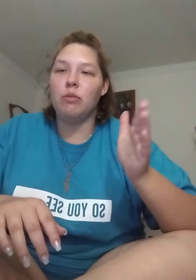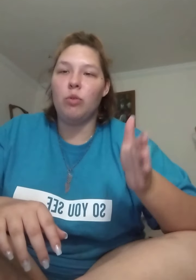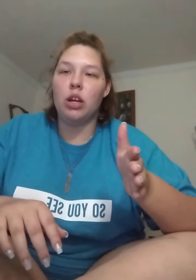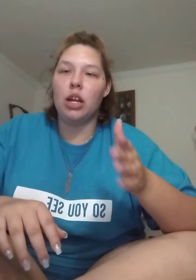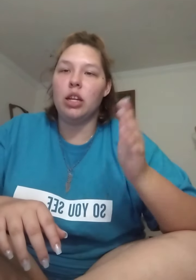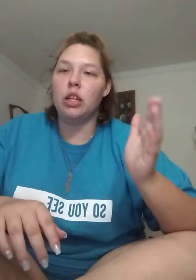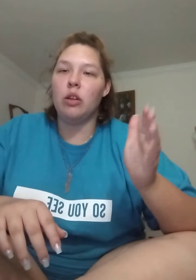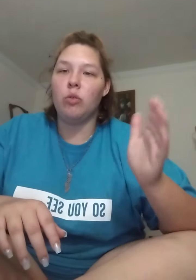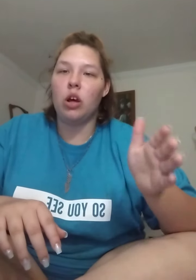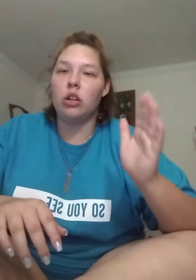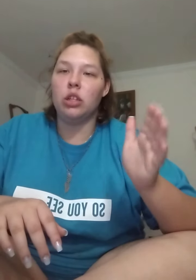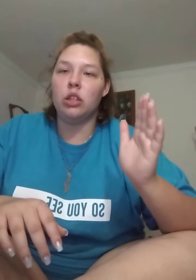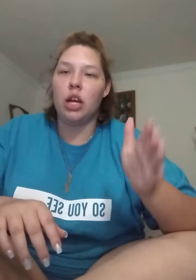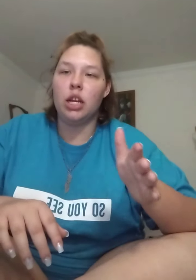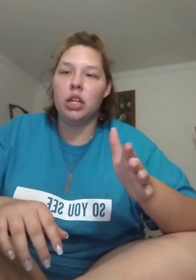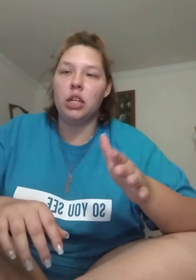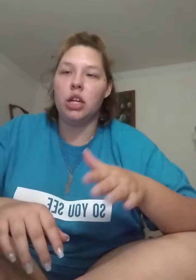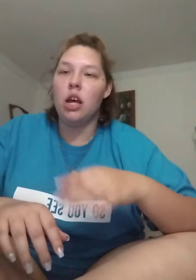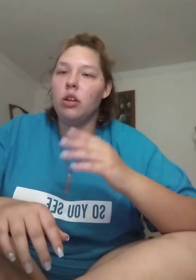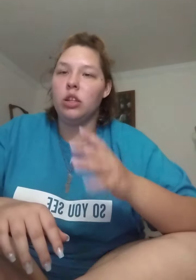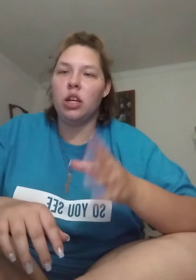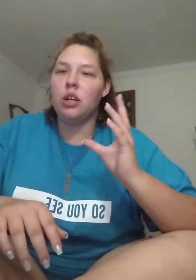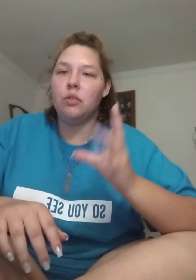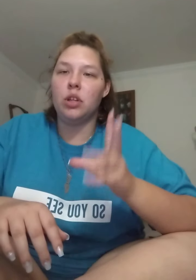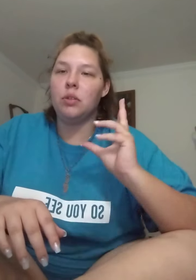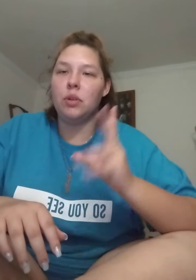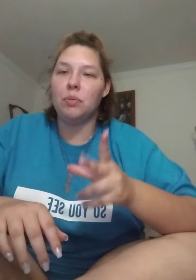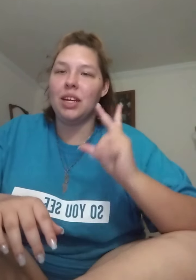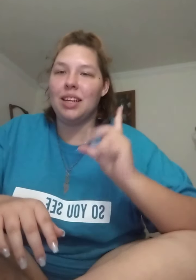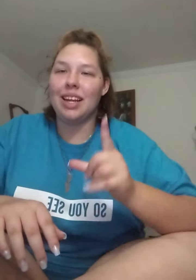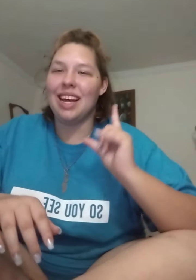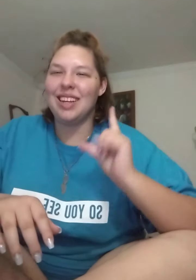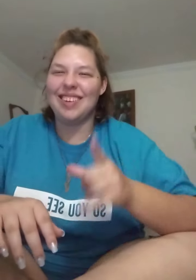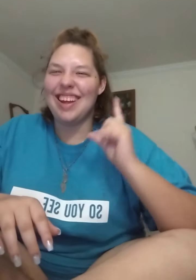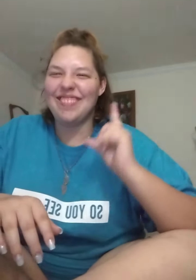of man you want in the end. Only then can I begin to live